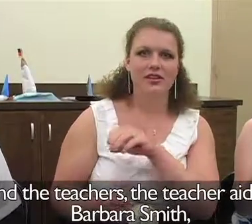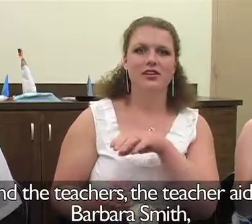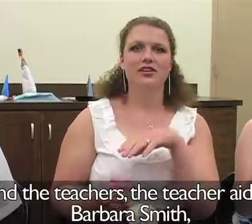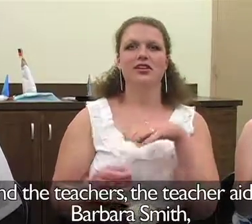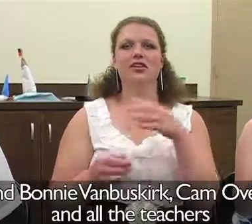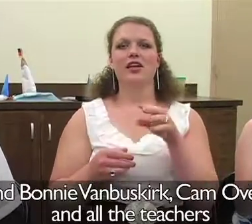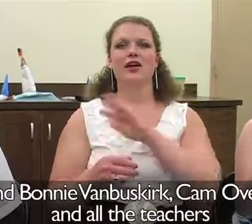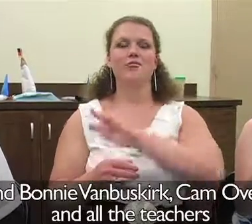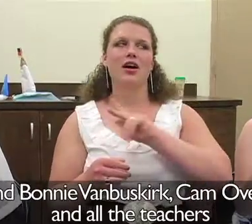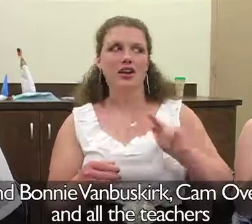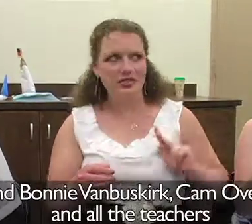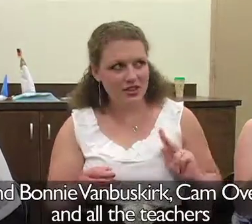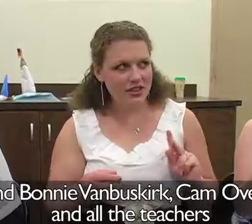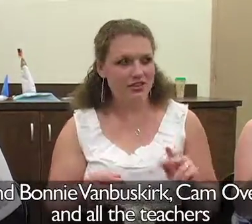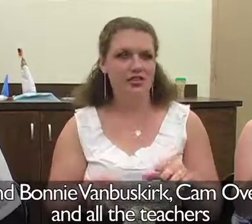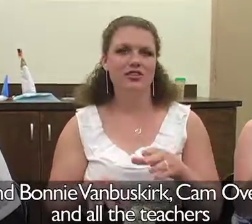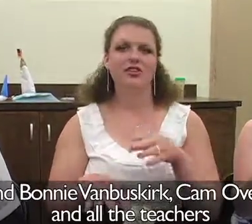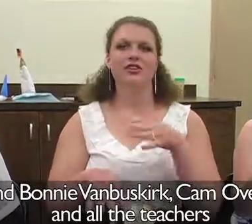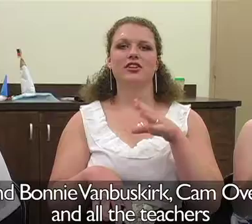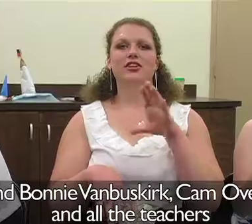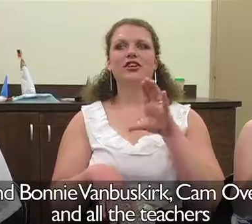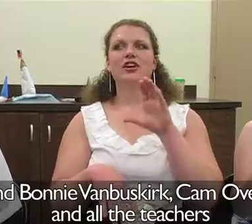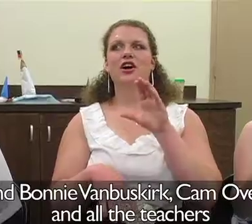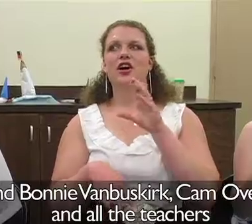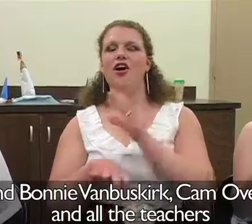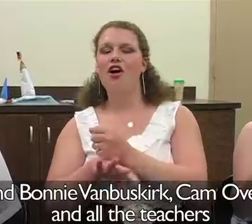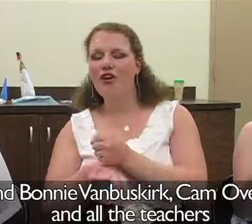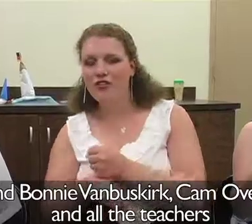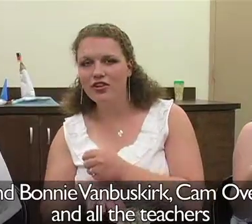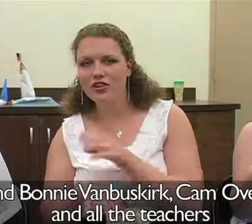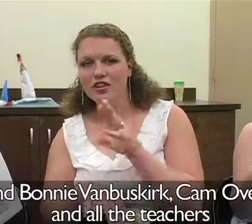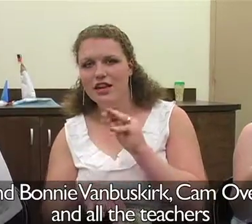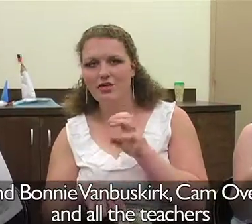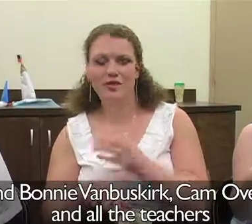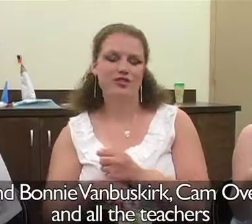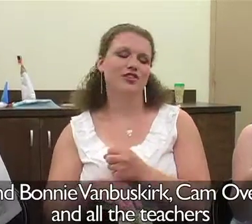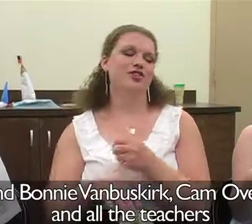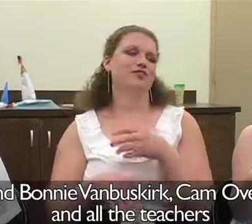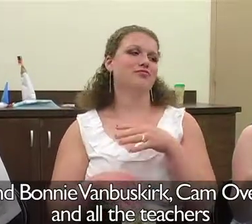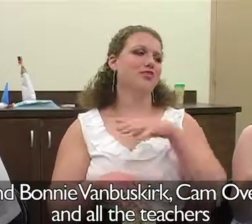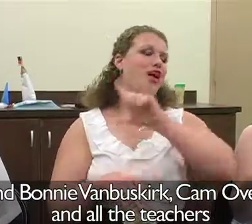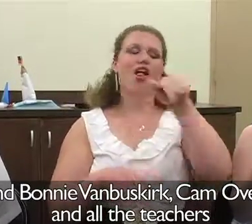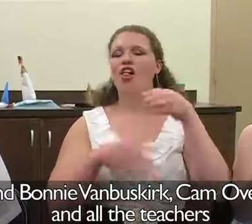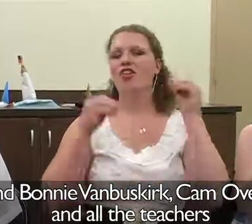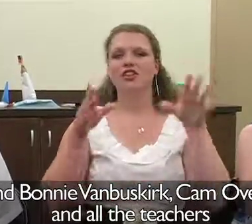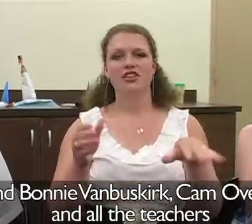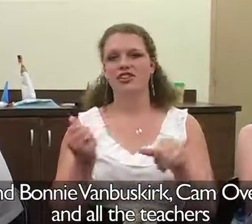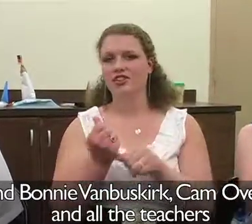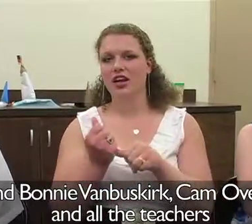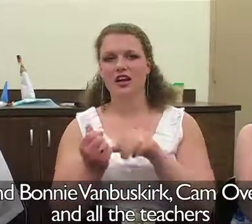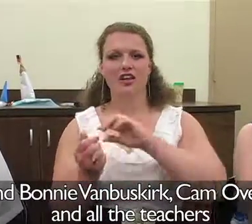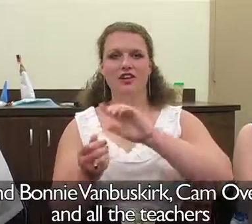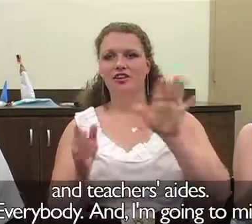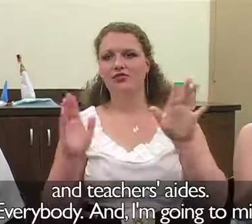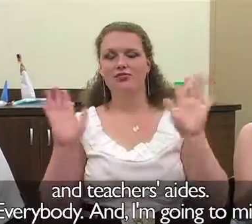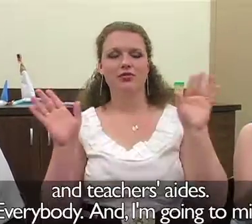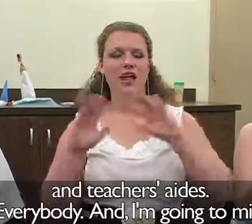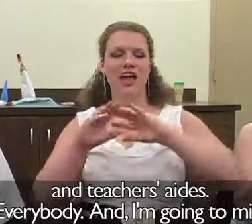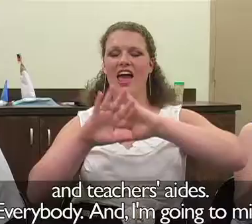Smith and Bonnie Van Buskirk, Cam Overs and all the teachers and teacher's aides.